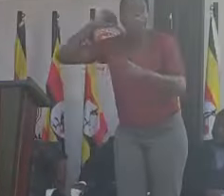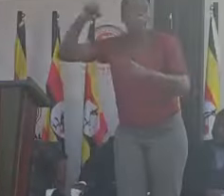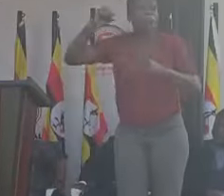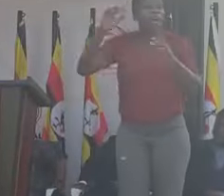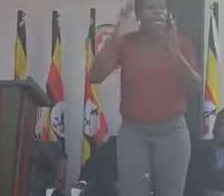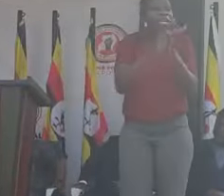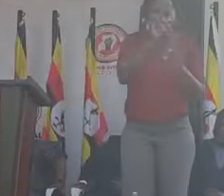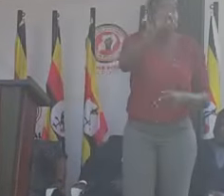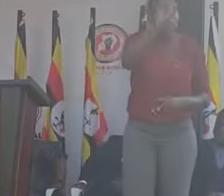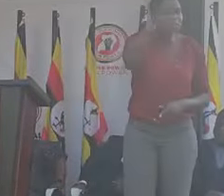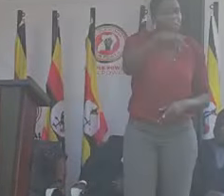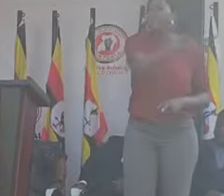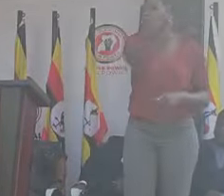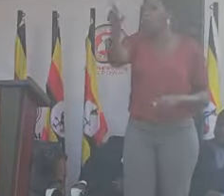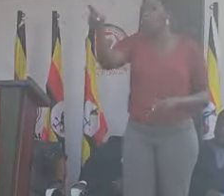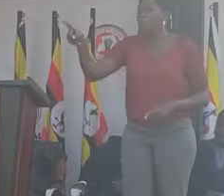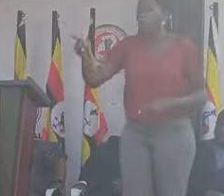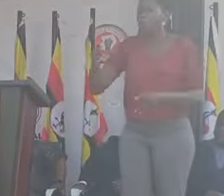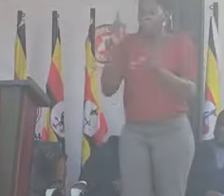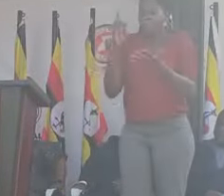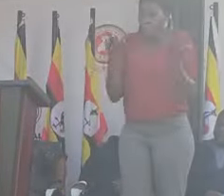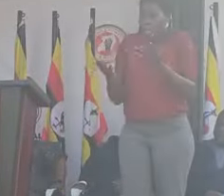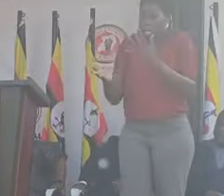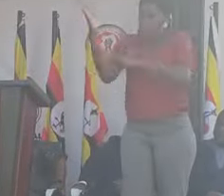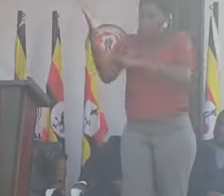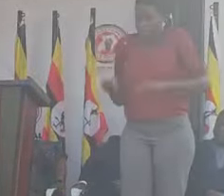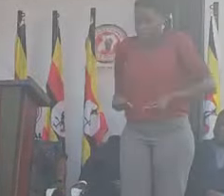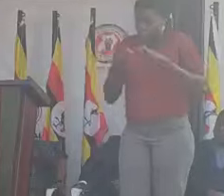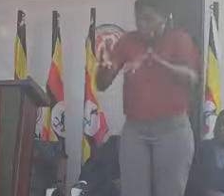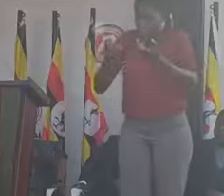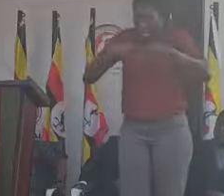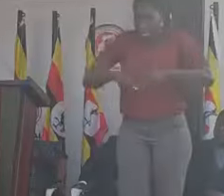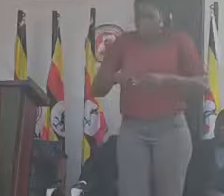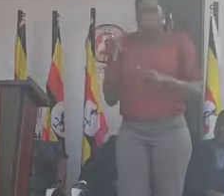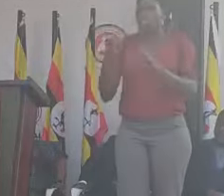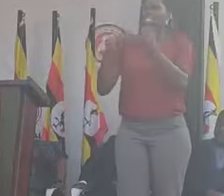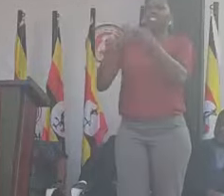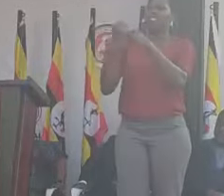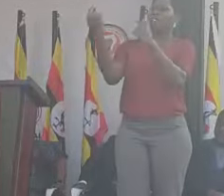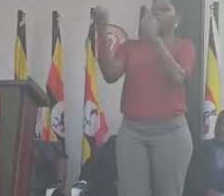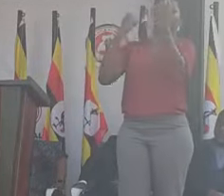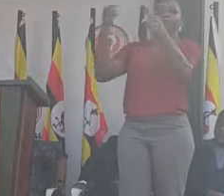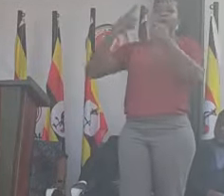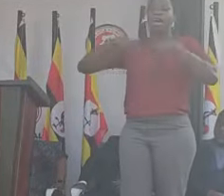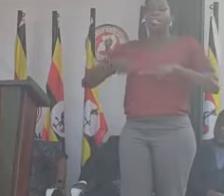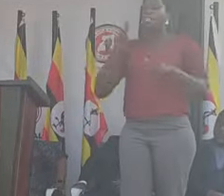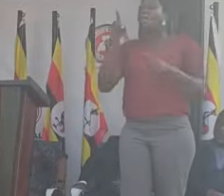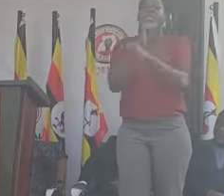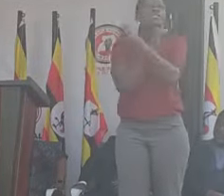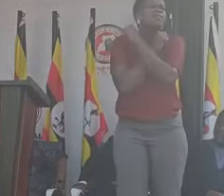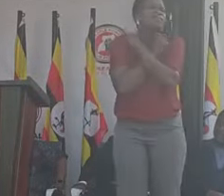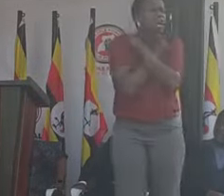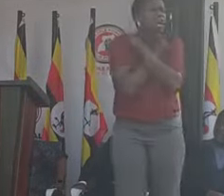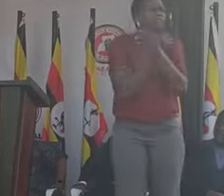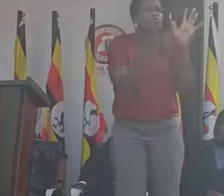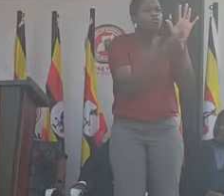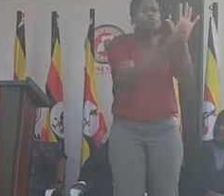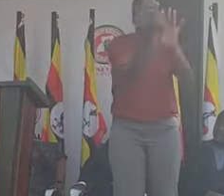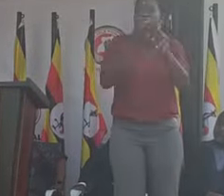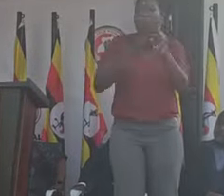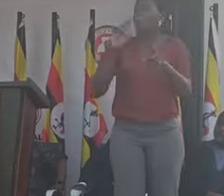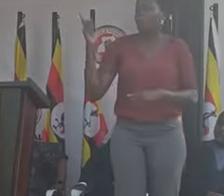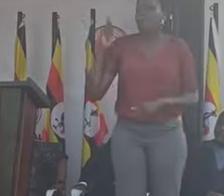NUP. Katonda watu tade atu challenges u challenges. This love that has been shown to us by our